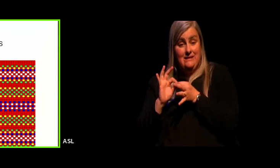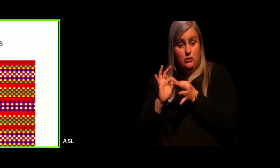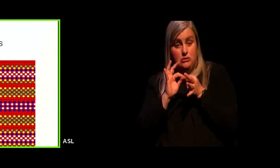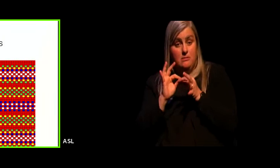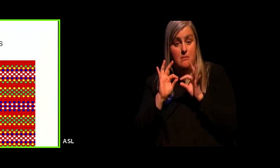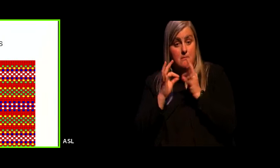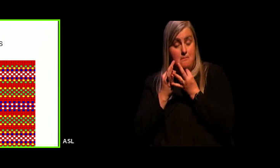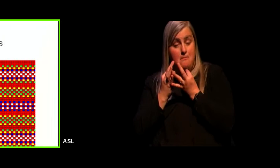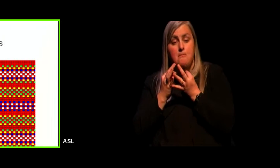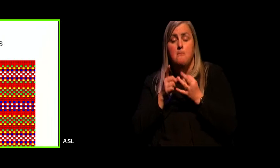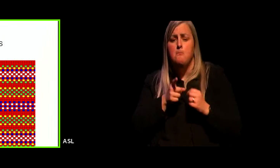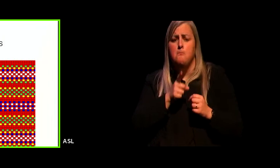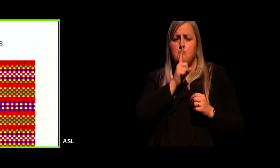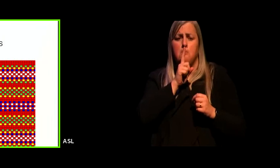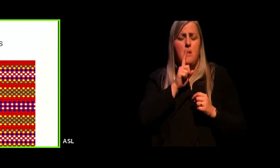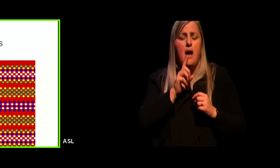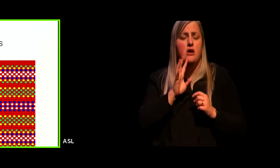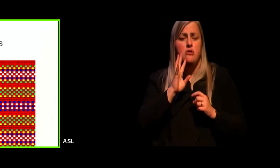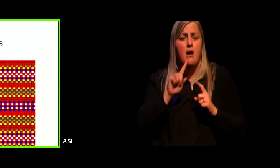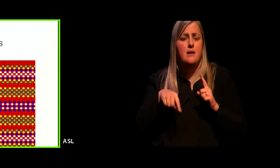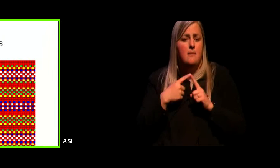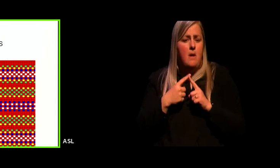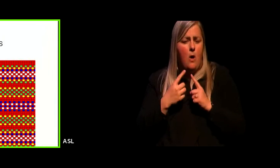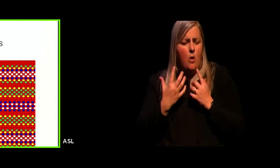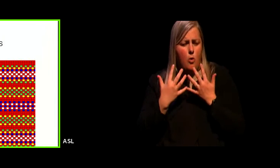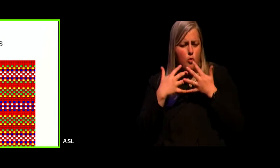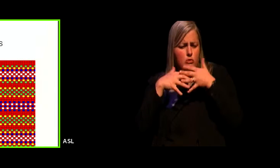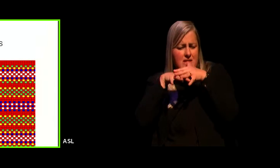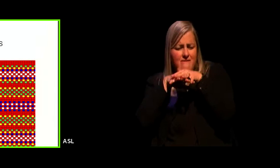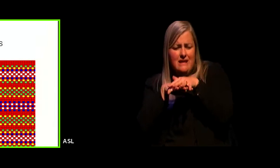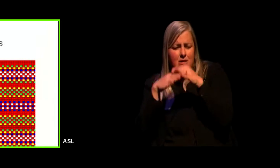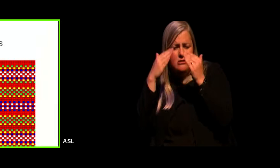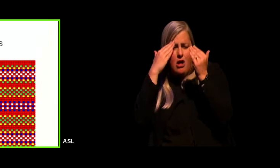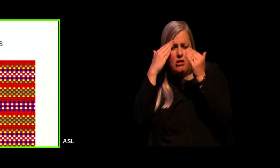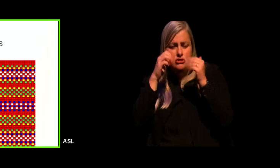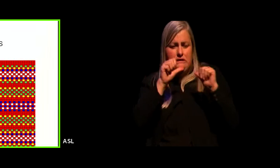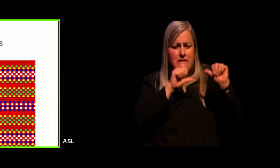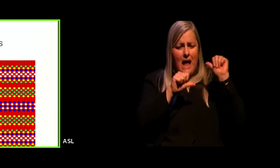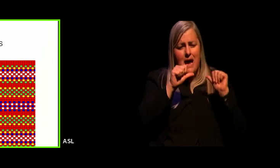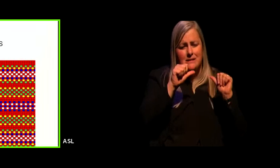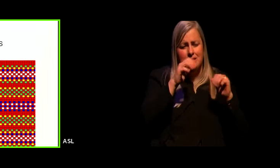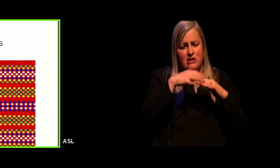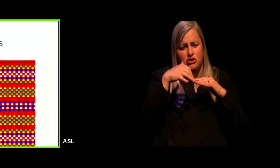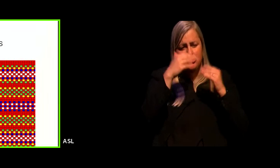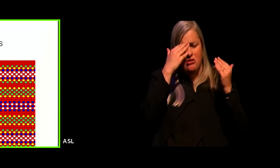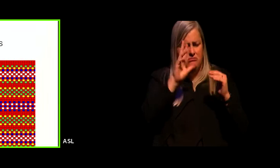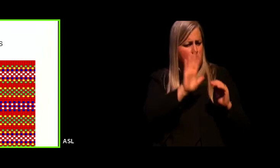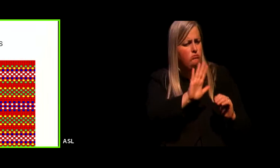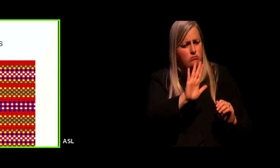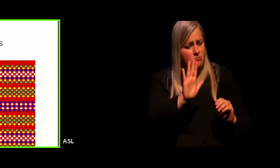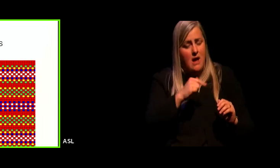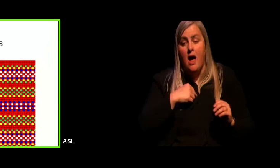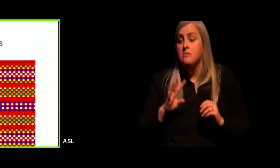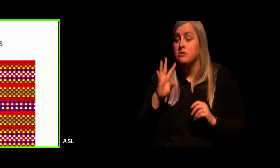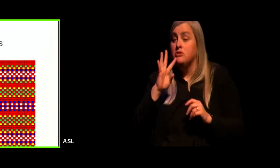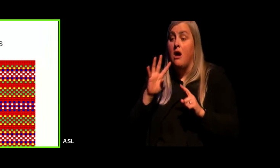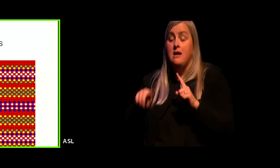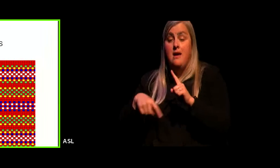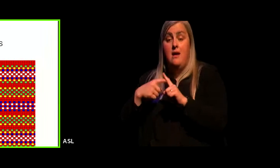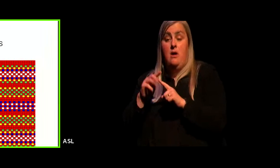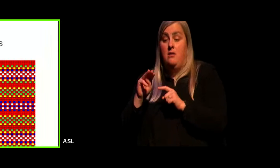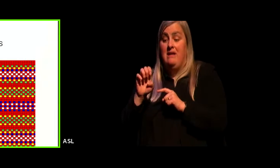about weaving knowledges. I'm not talking about science and Indigenous knowledge. I'm talking about the parts of Métis ways of